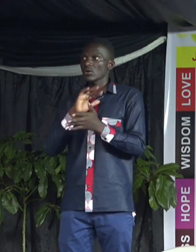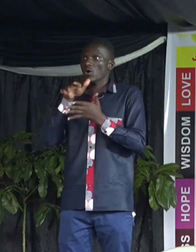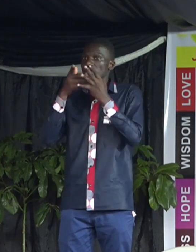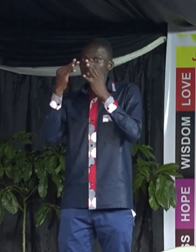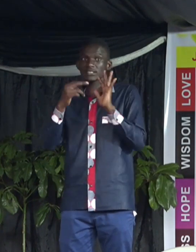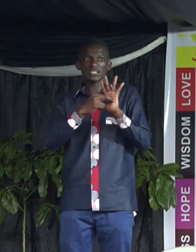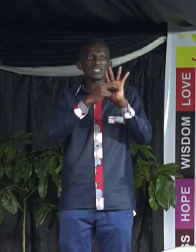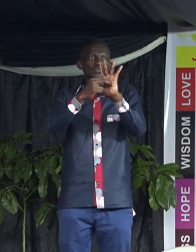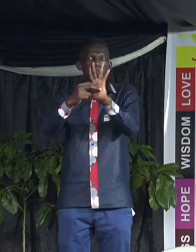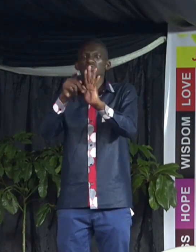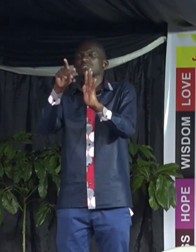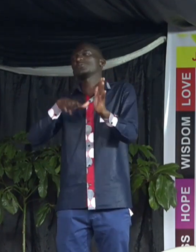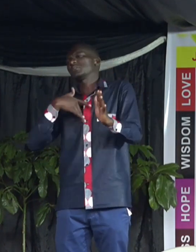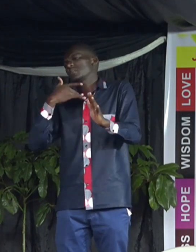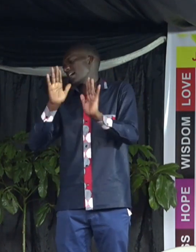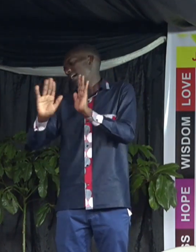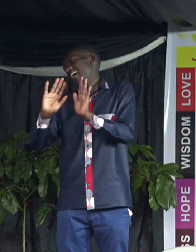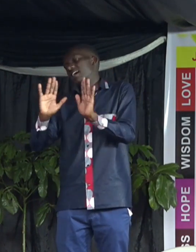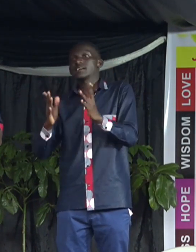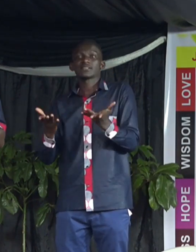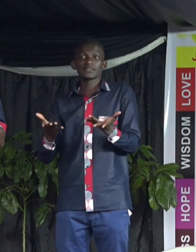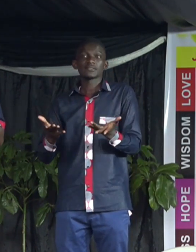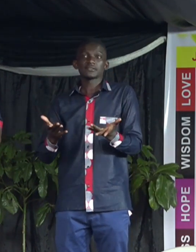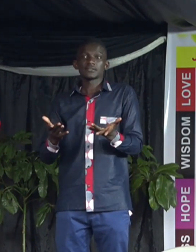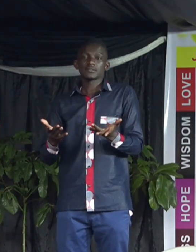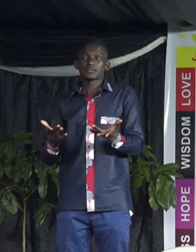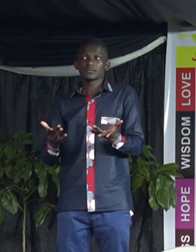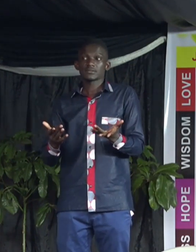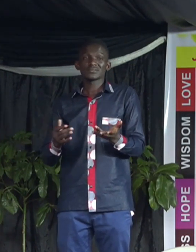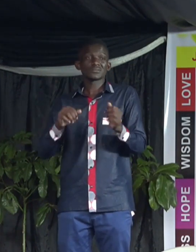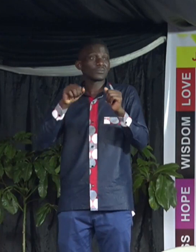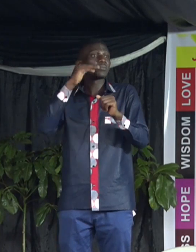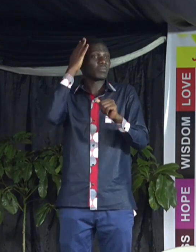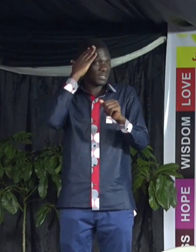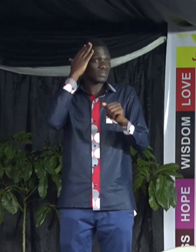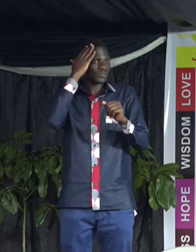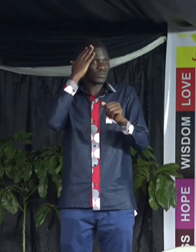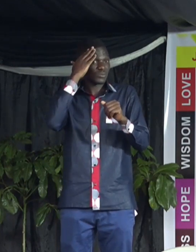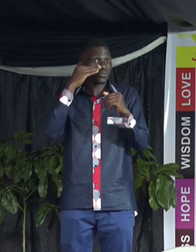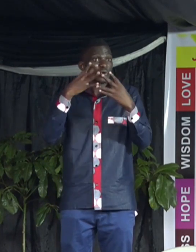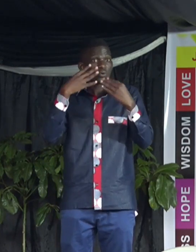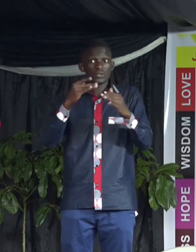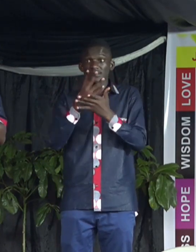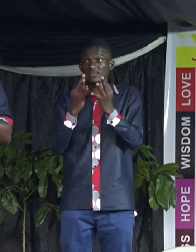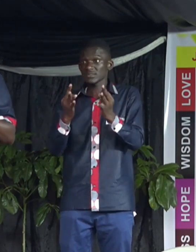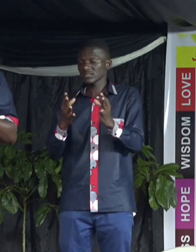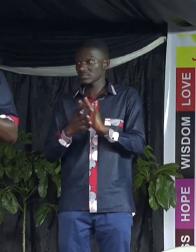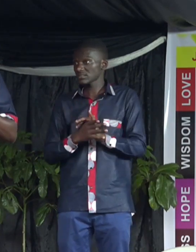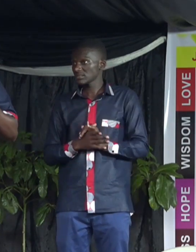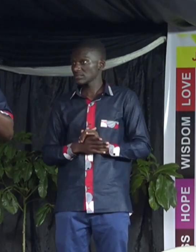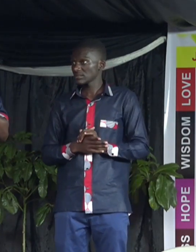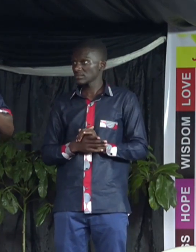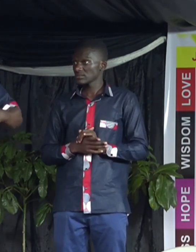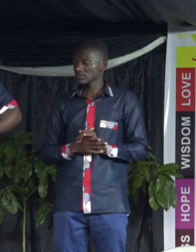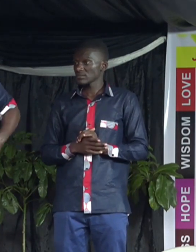kitabaleta chechite chikukolera. Everything they bring, it doesn't work for you. Manyocheta gokolebwa mu mulimu. Then no, there is a lot of work still to be done in